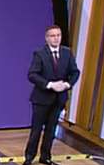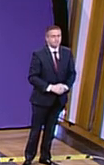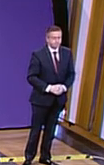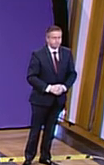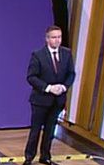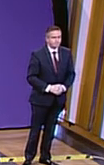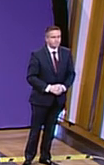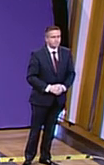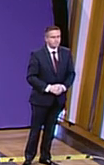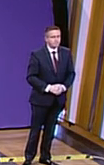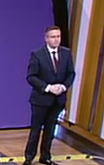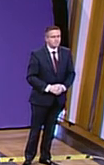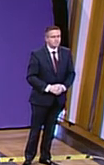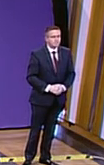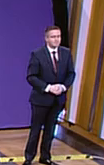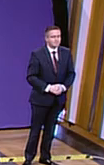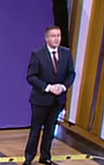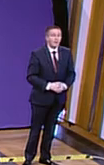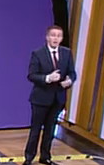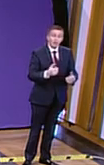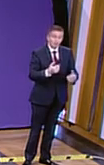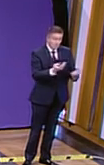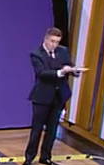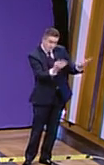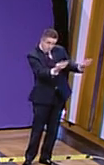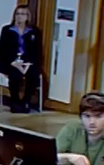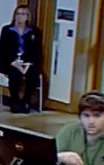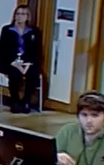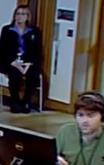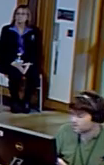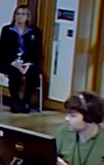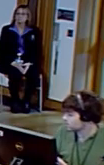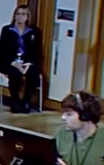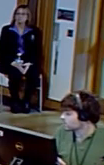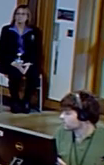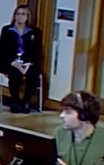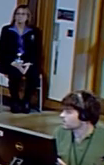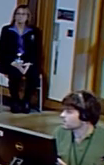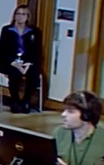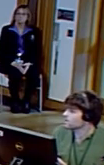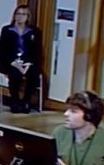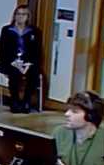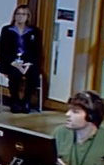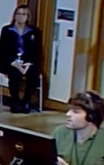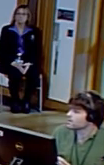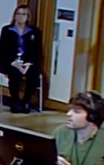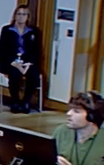Our panel this morning, which I'm delighted to welcome, is Mark McMillan, who is the Employability Advisor with Deaf Action, Dr